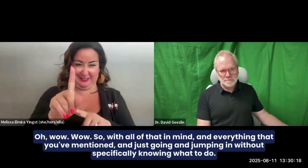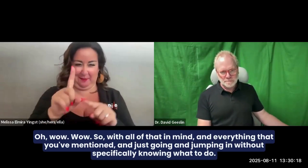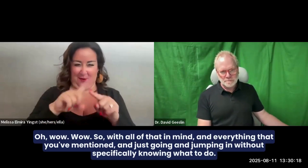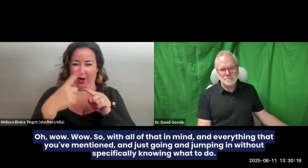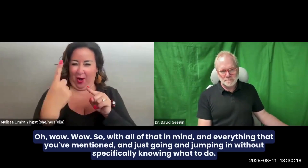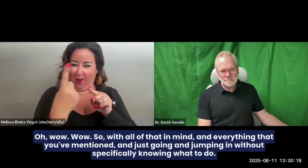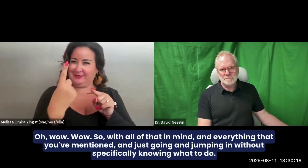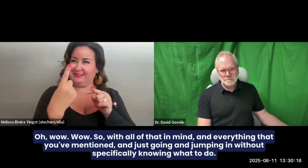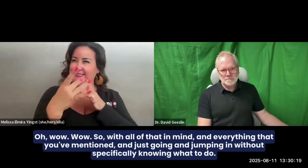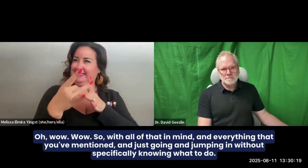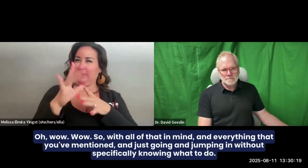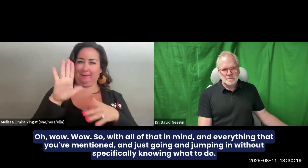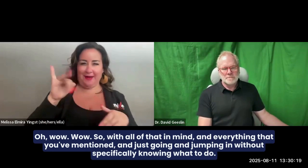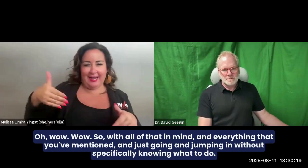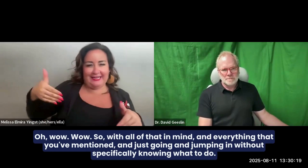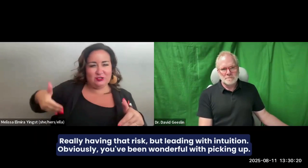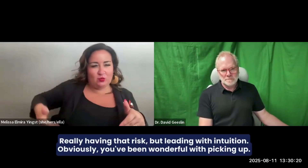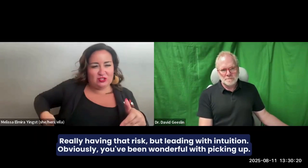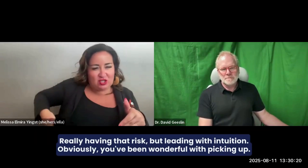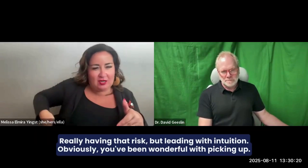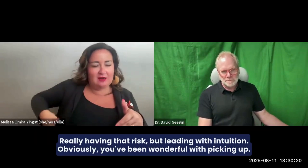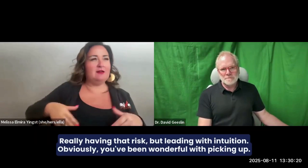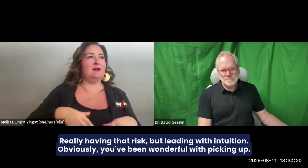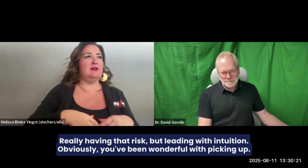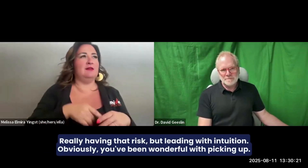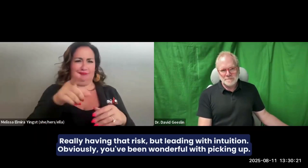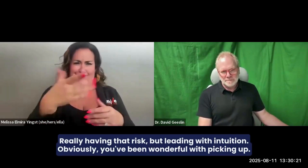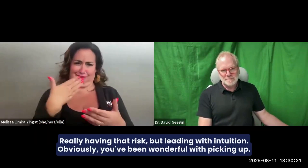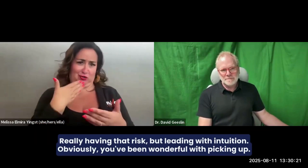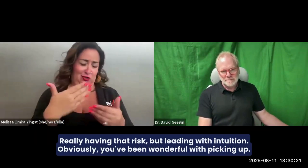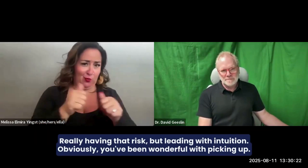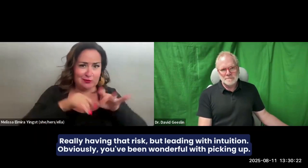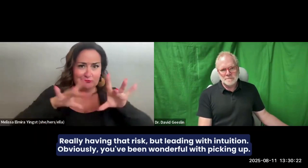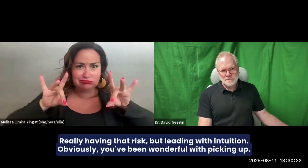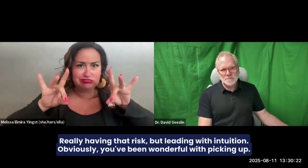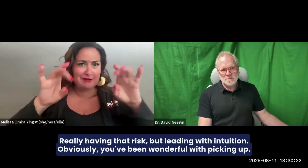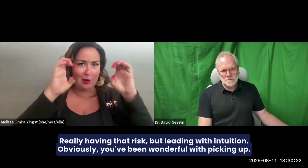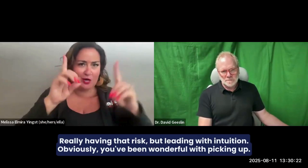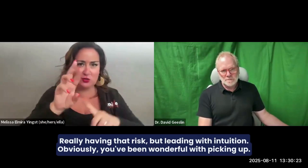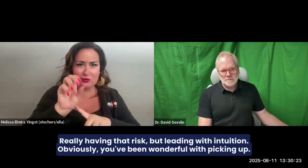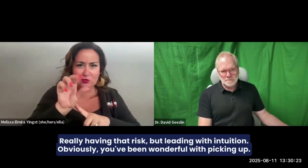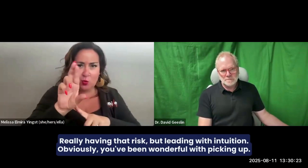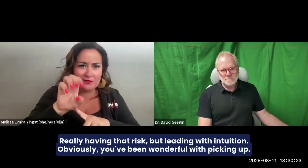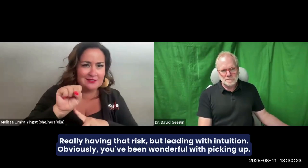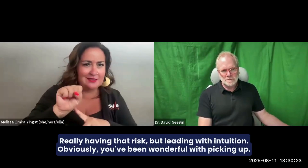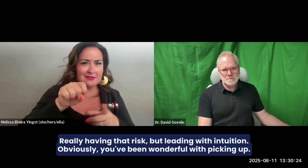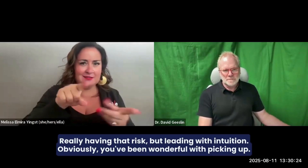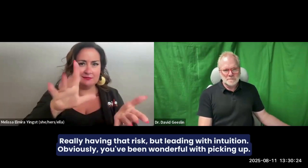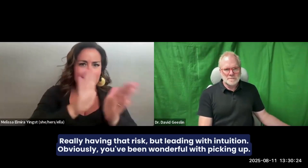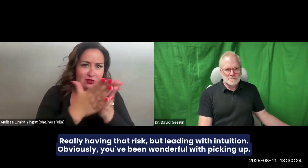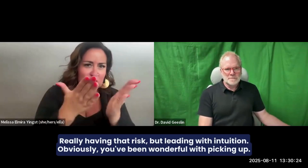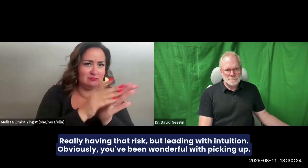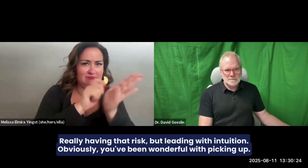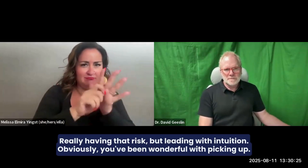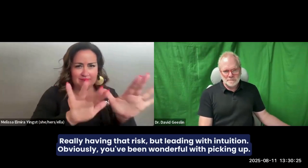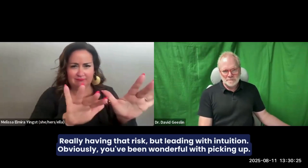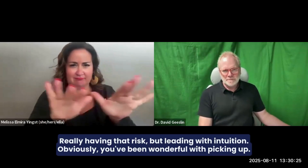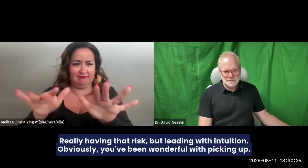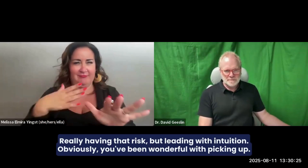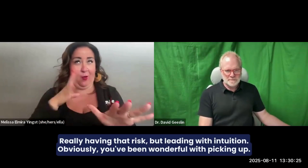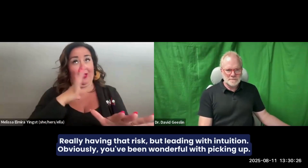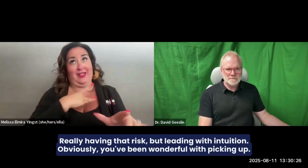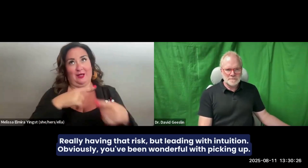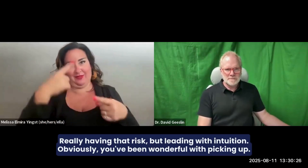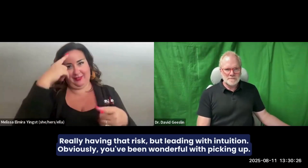in without specifically knowing what to do, really having that risk, but leading with intuition. Obviously, you've